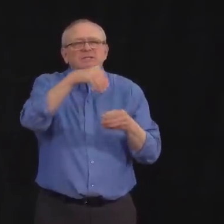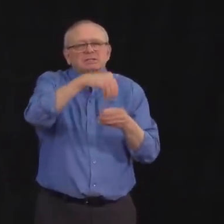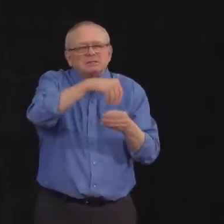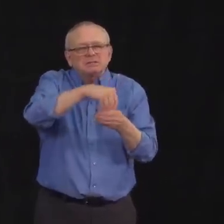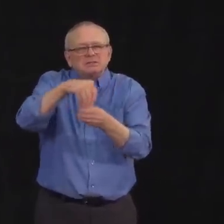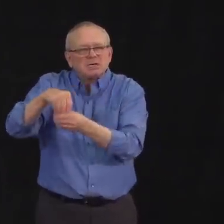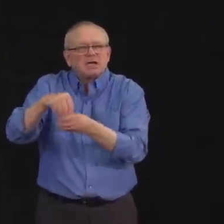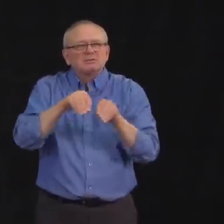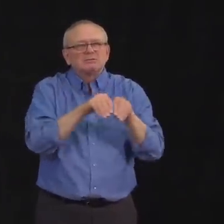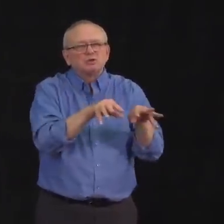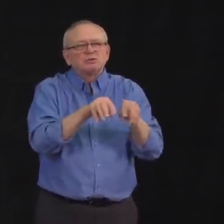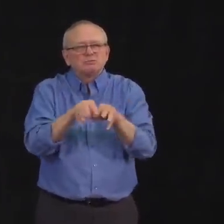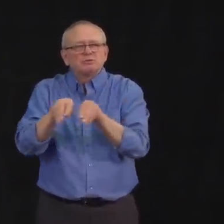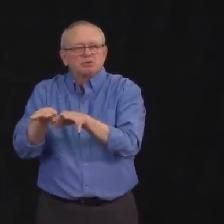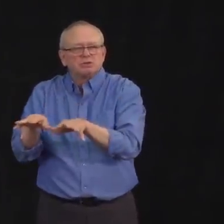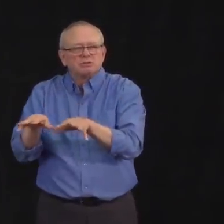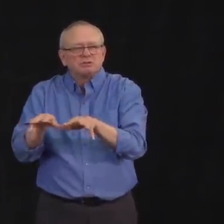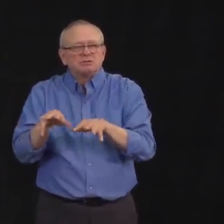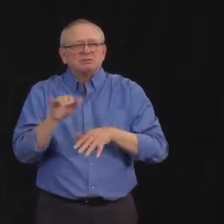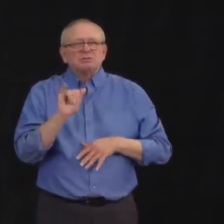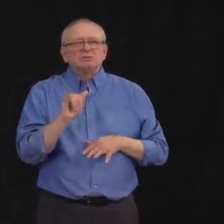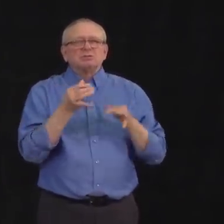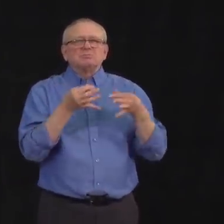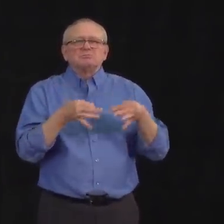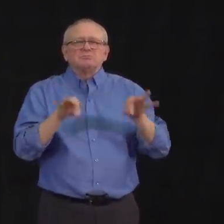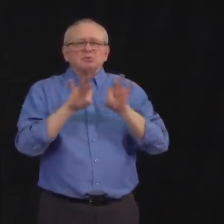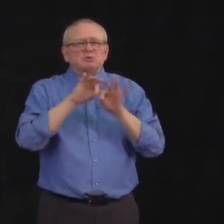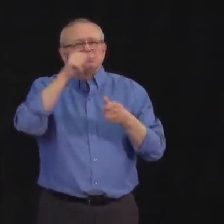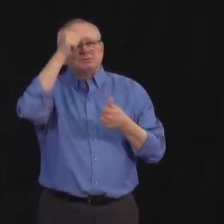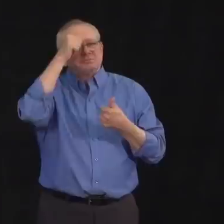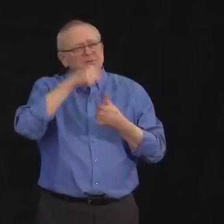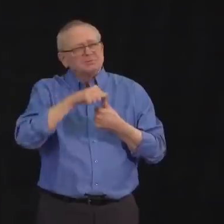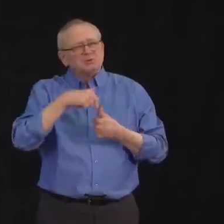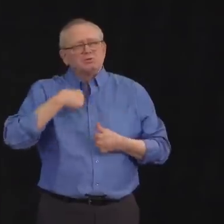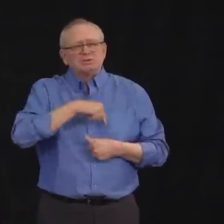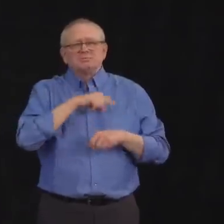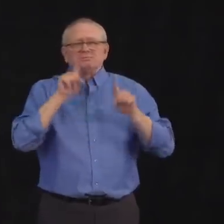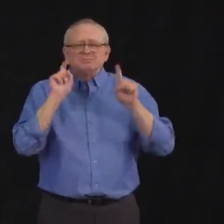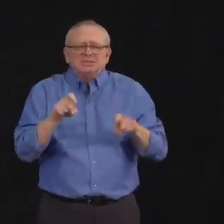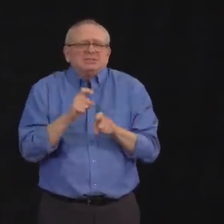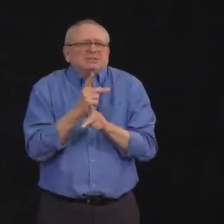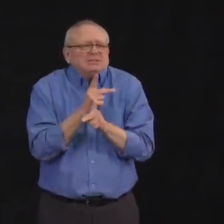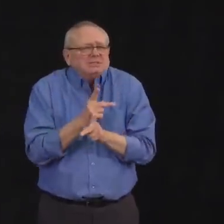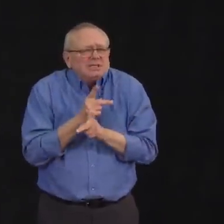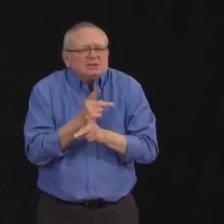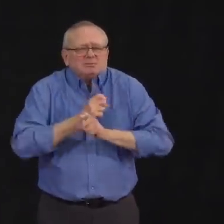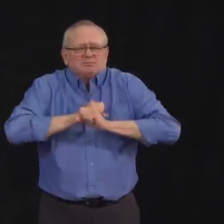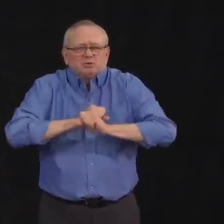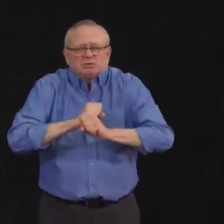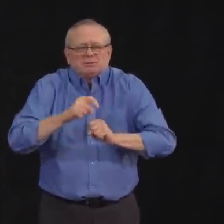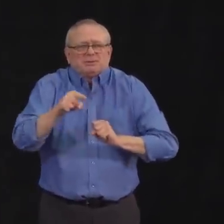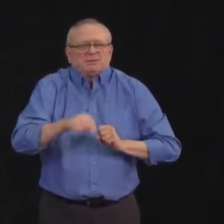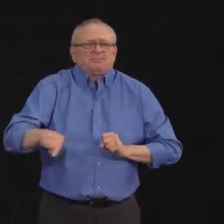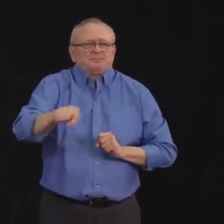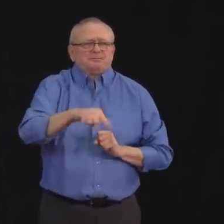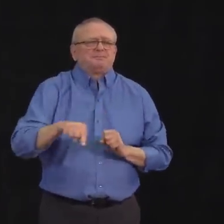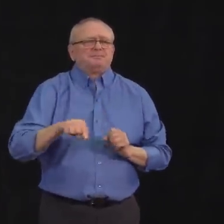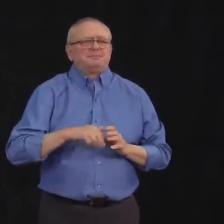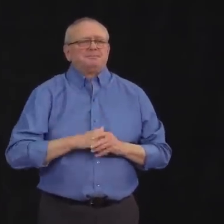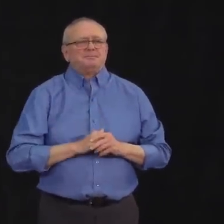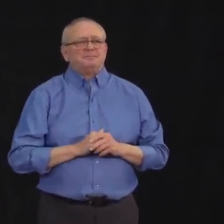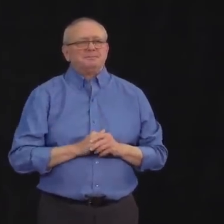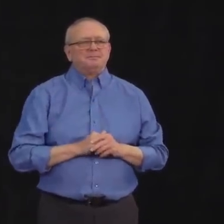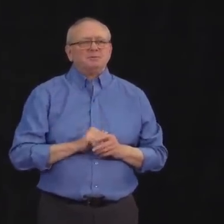be vigilant to protect this population. My thoughts and sympathies go to everyone grieving the loss of a loved one